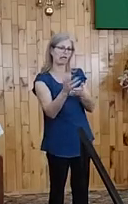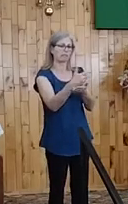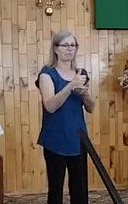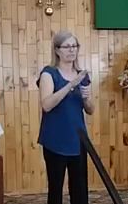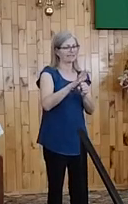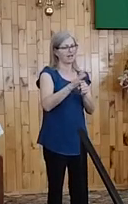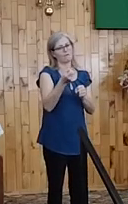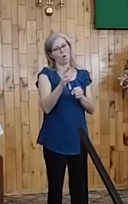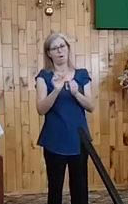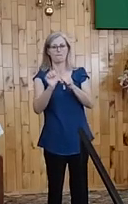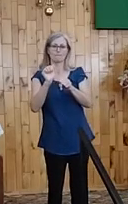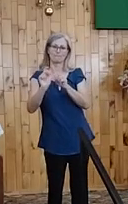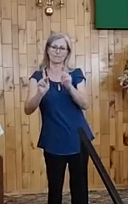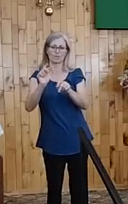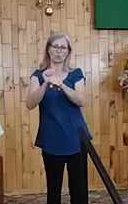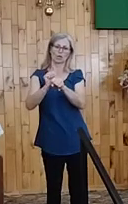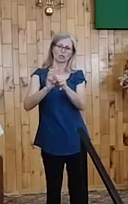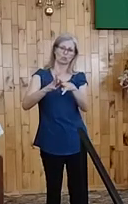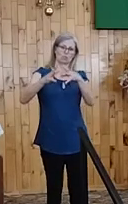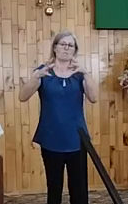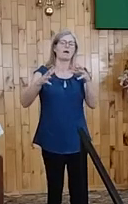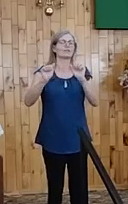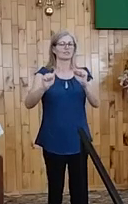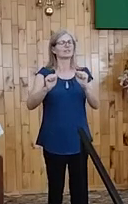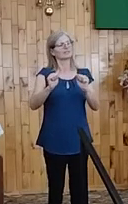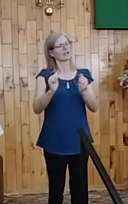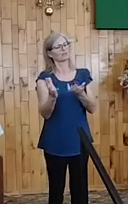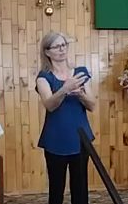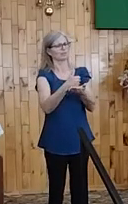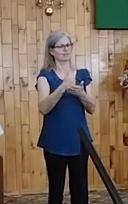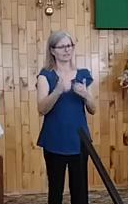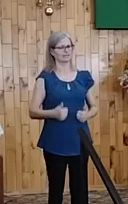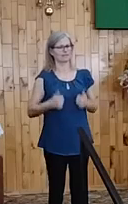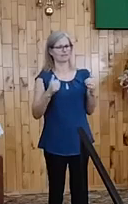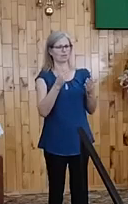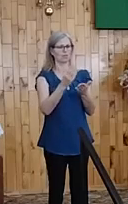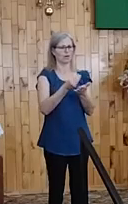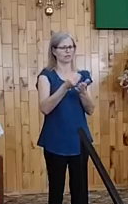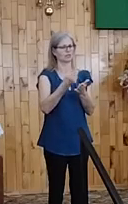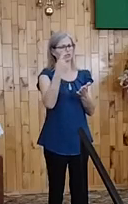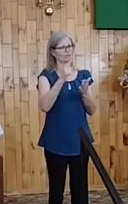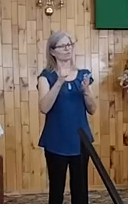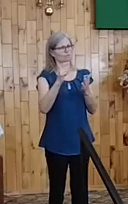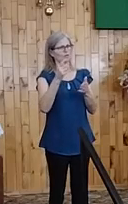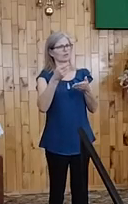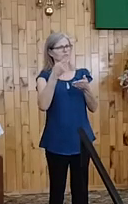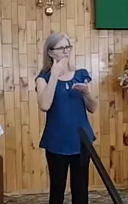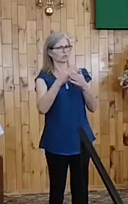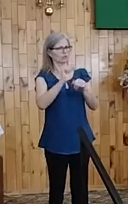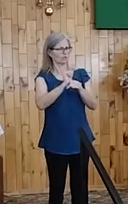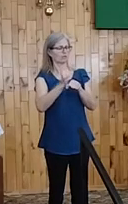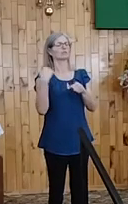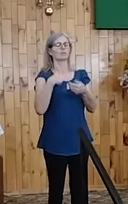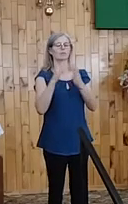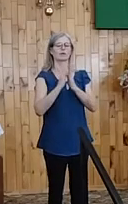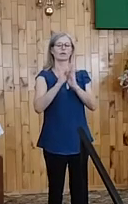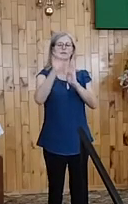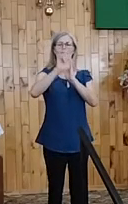overworked all receive living wages for honest work. Let us pray to the Lord. Lord, hear our